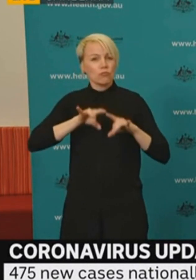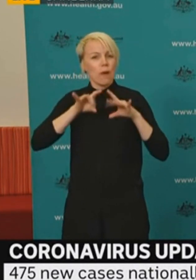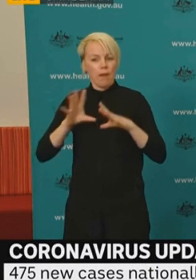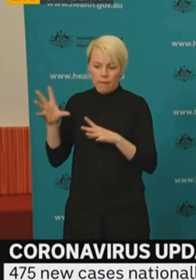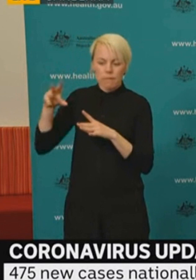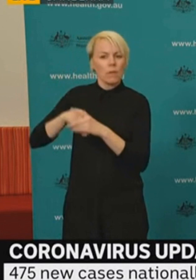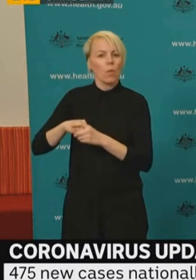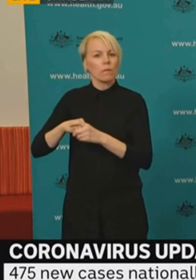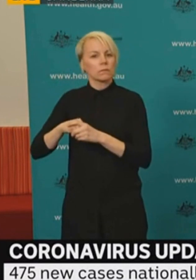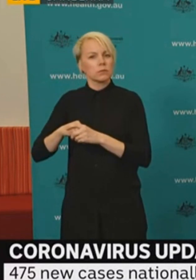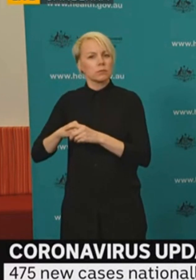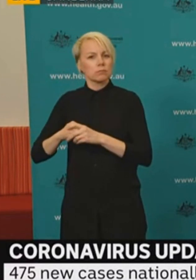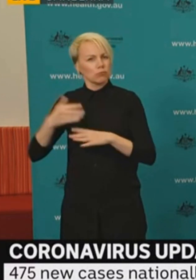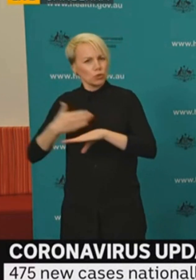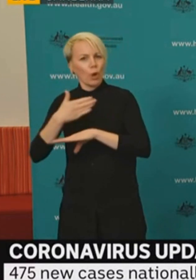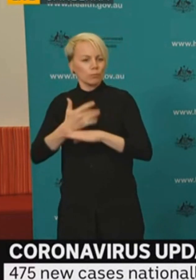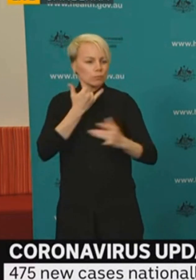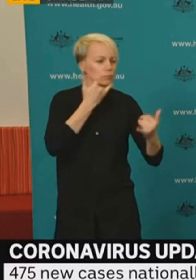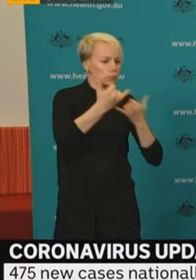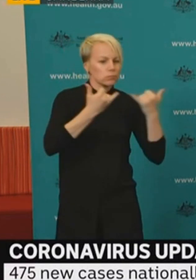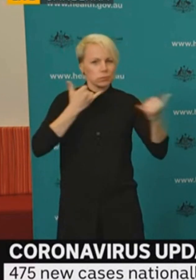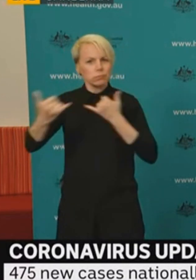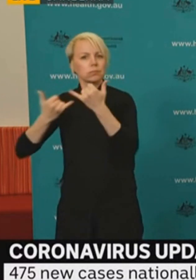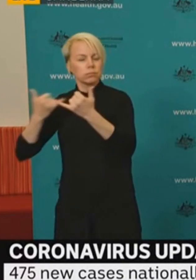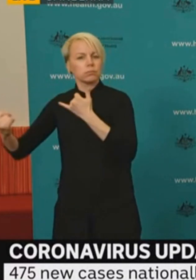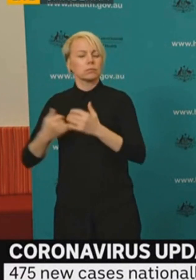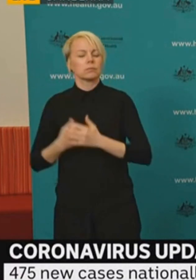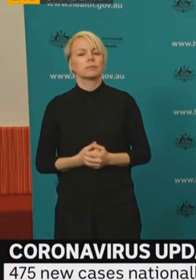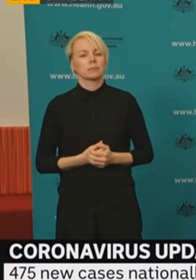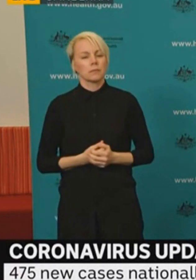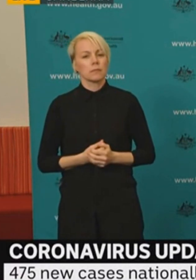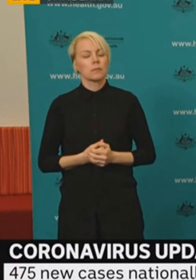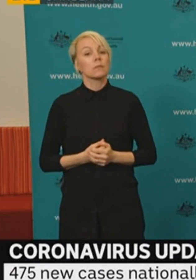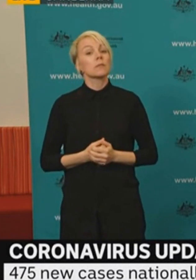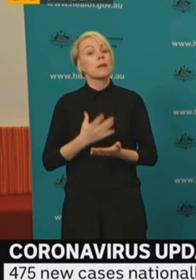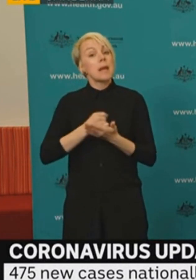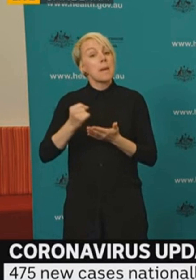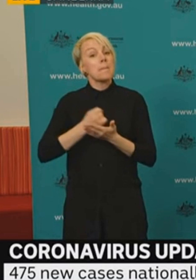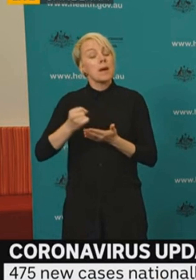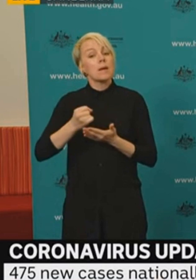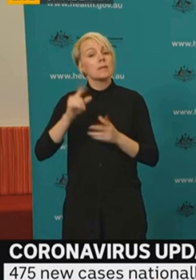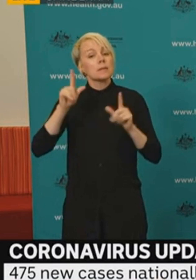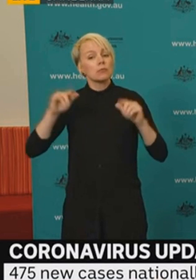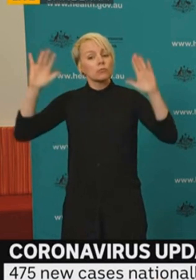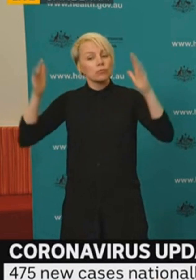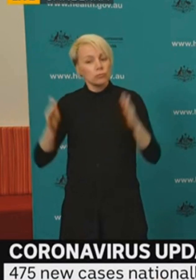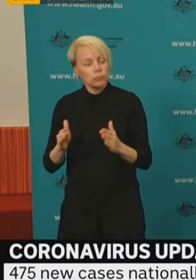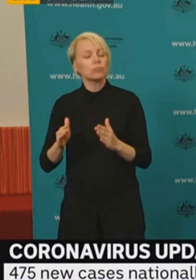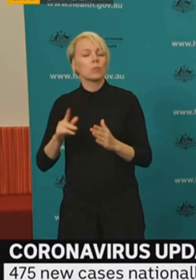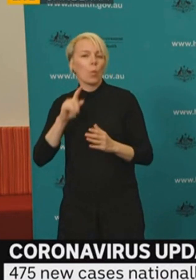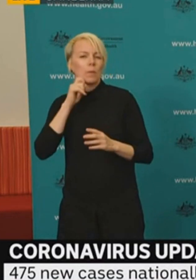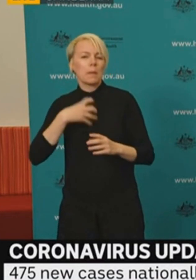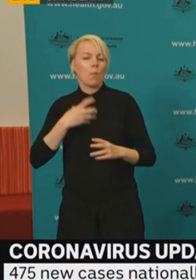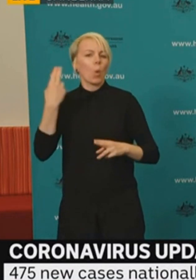is as these numbers come under control, those contact tracing times will come down and it'll be easier to find those contacts